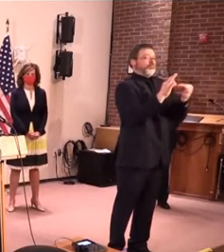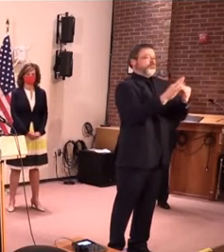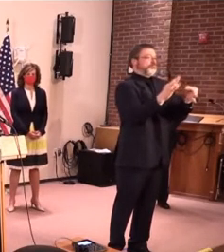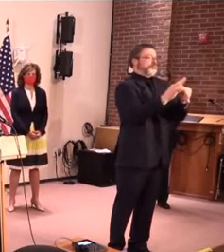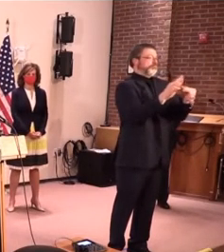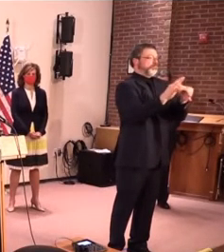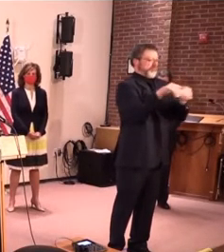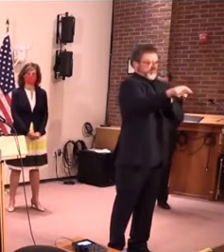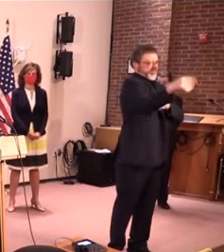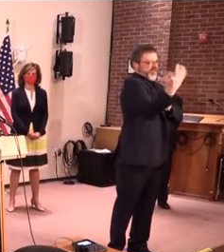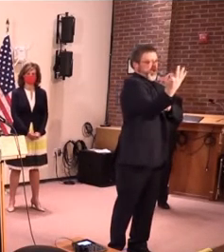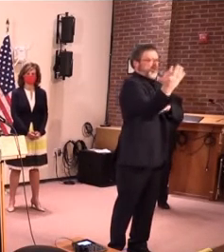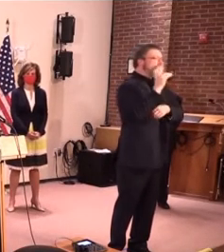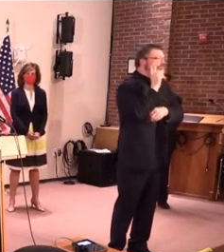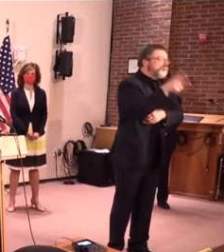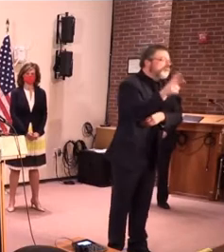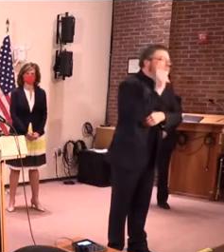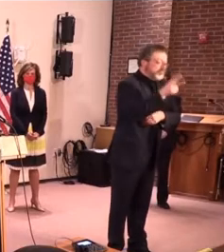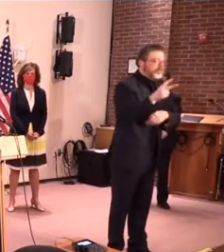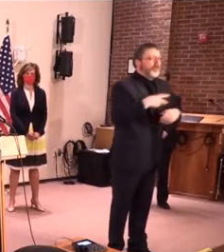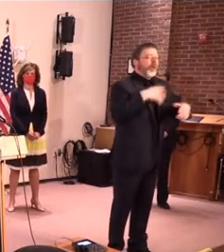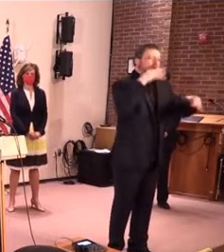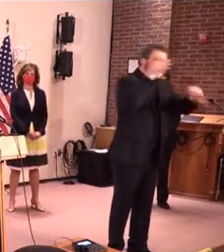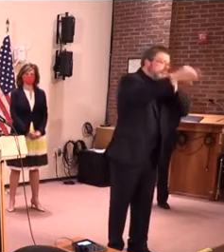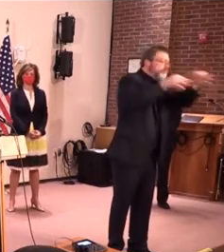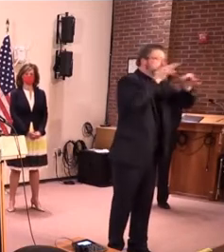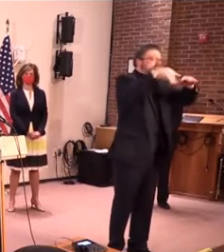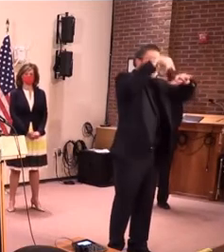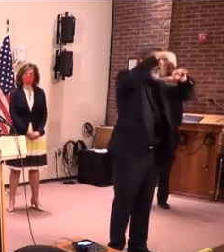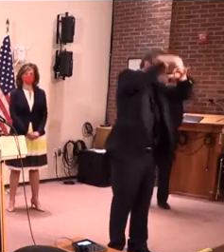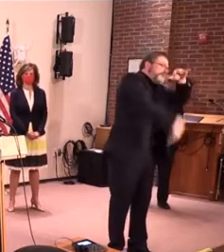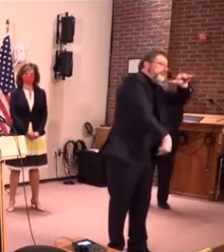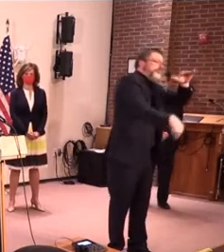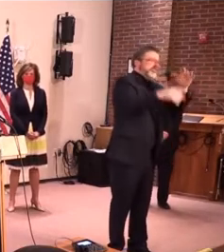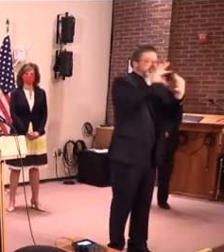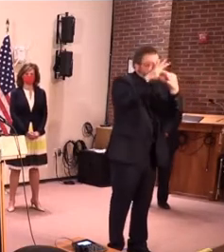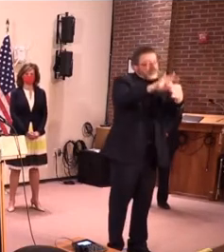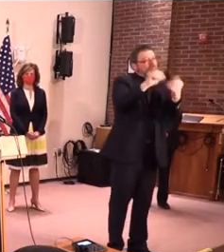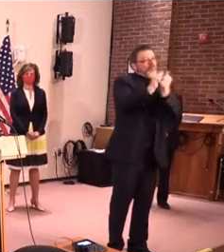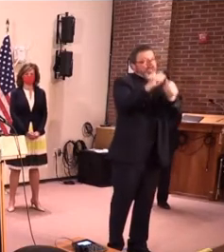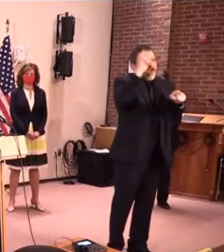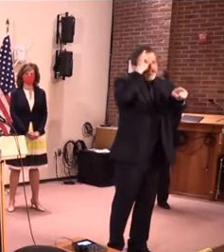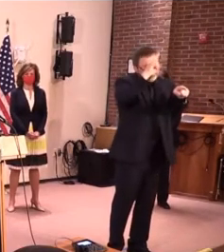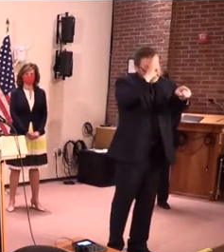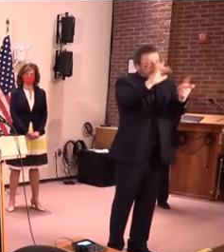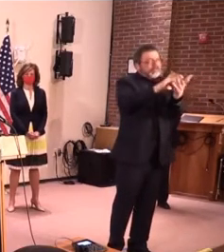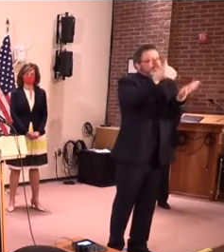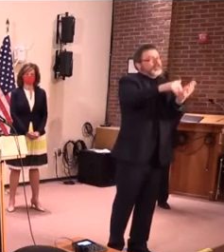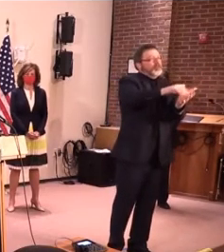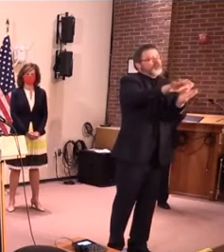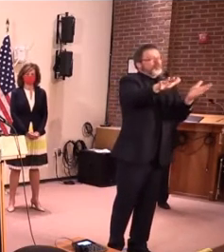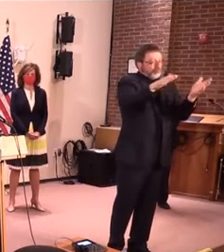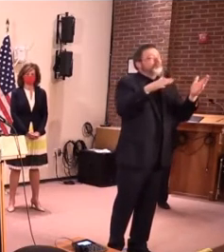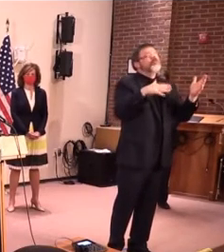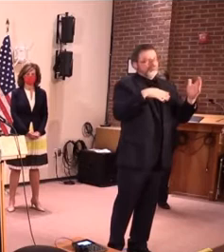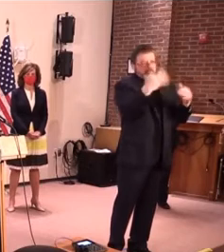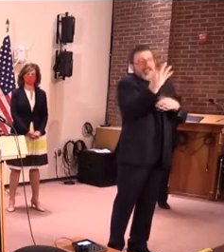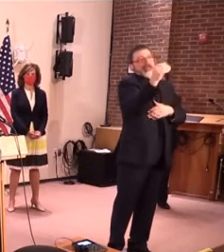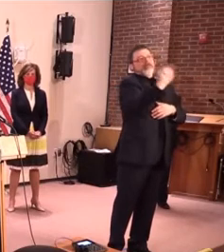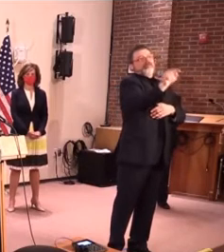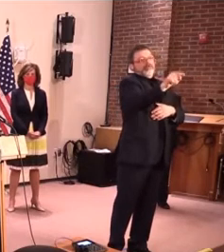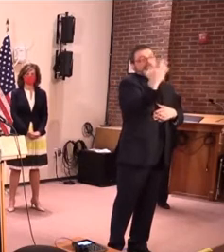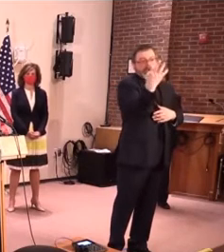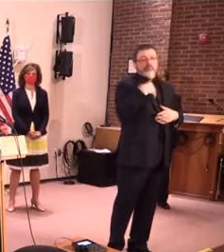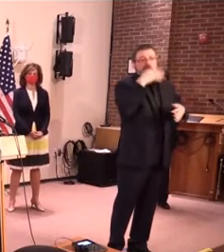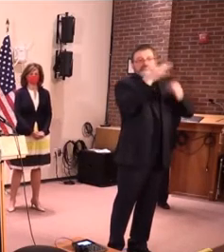specifically what is being opened up, the time frames for those various openings as well. And we're looking across